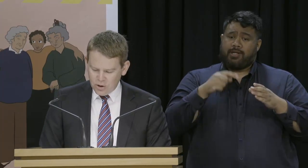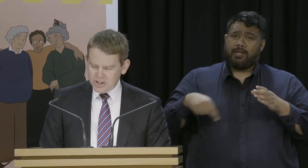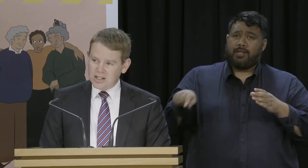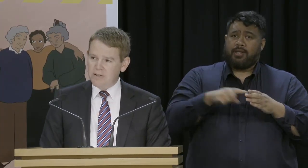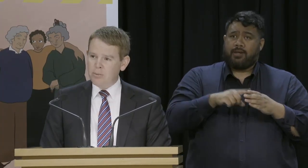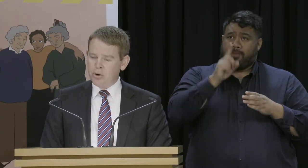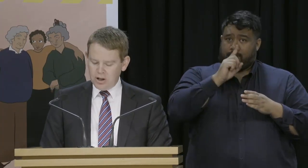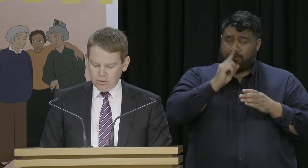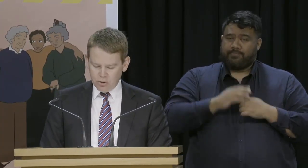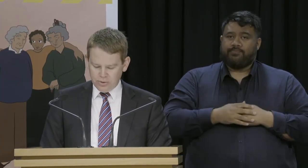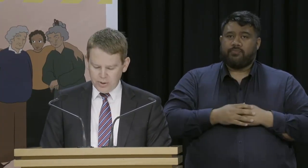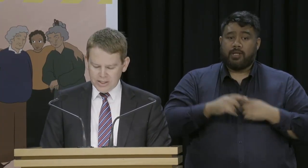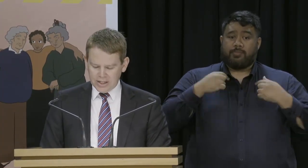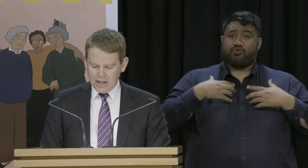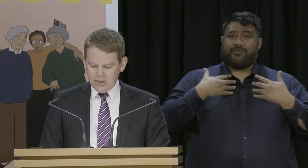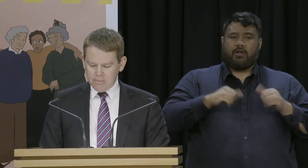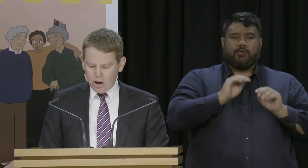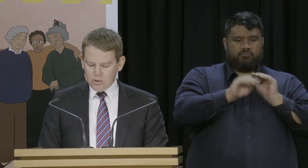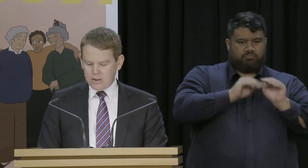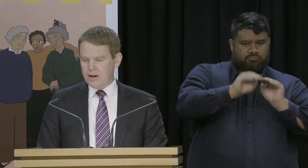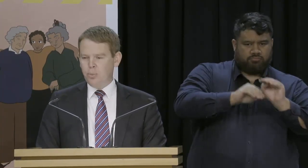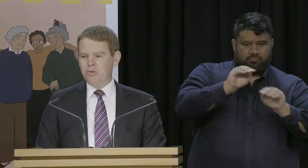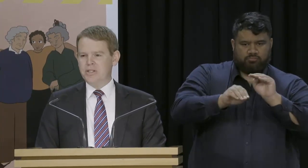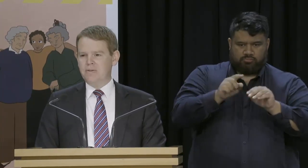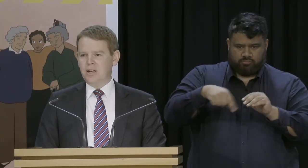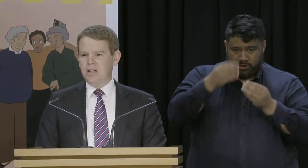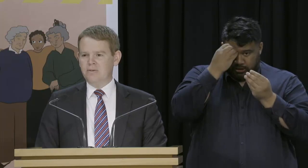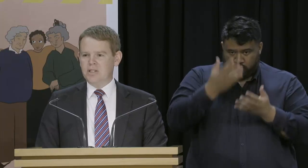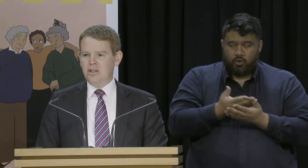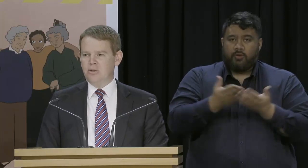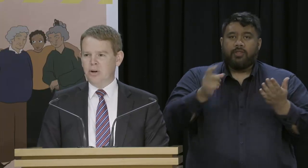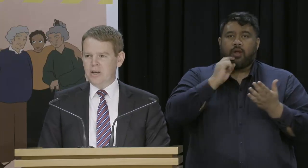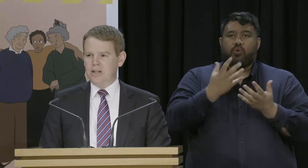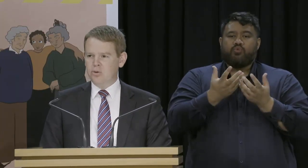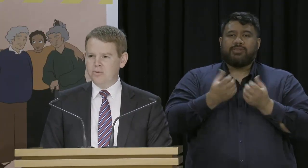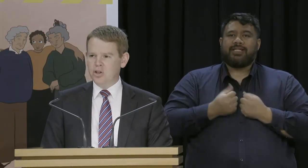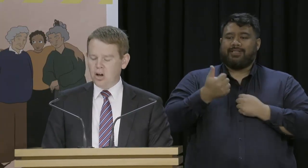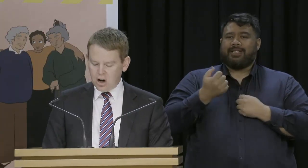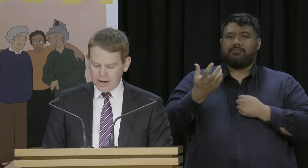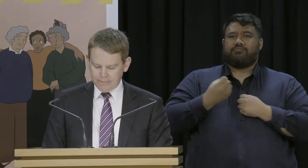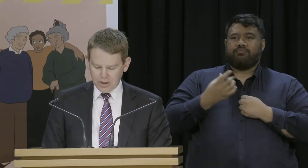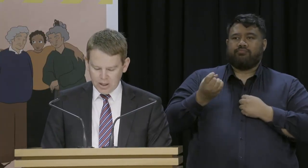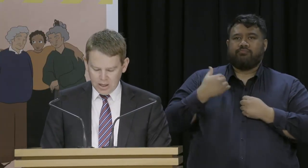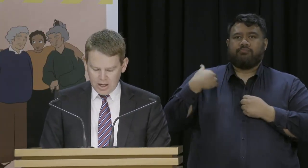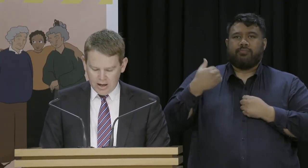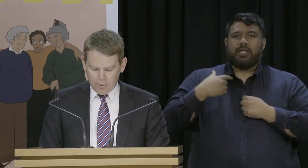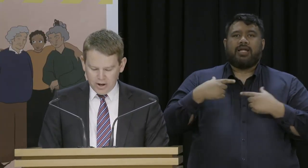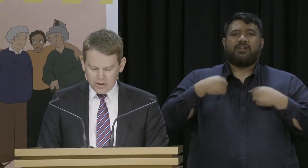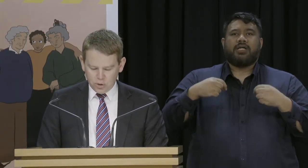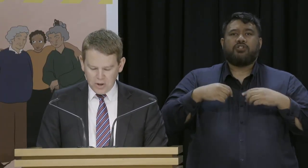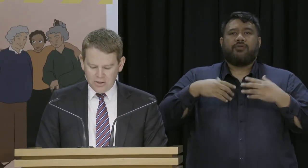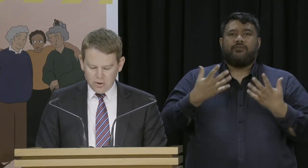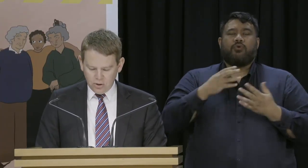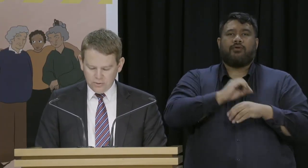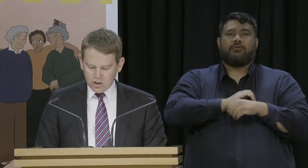continuing to contact everybody in Group 3 to let them know that they will be receiving an invitation by the end of July. By